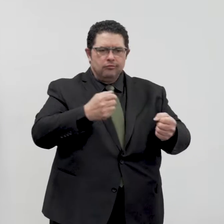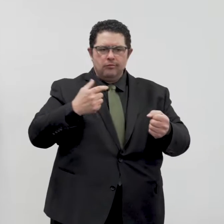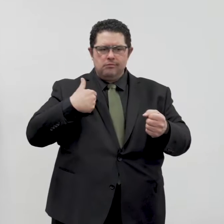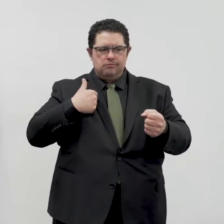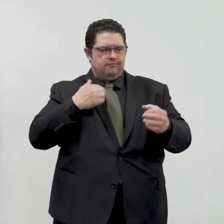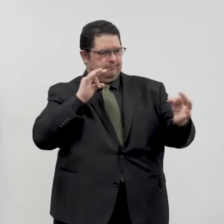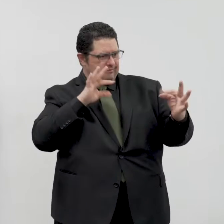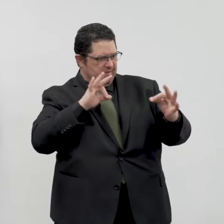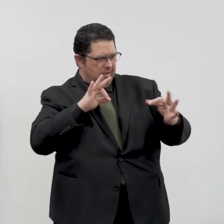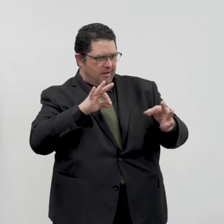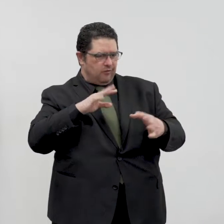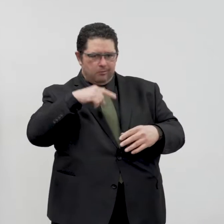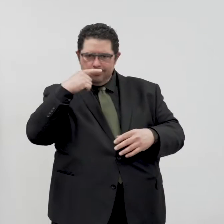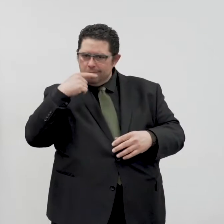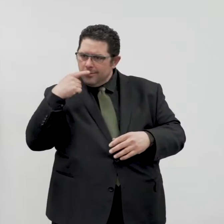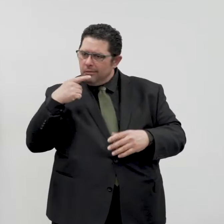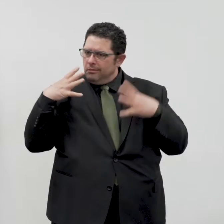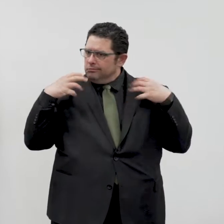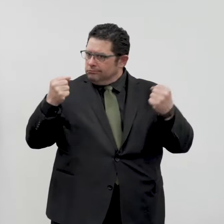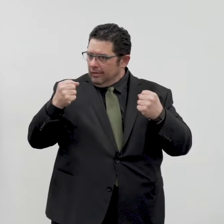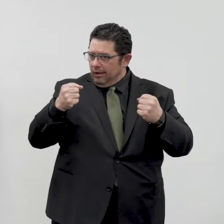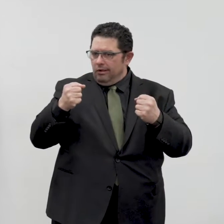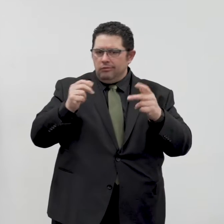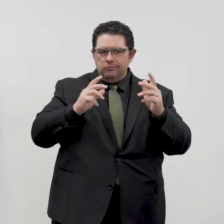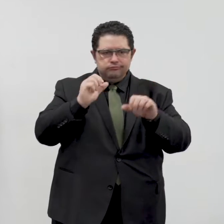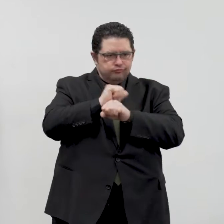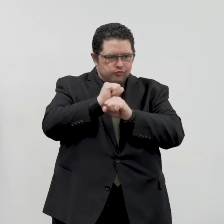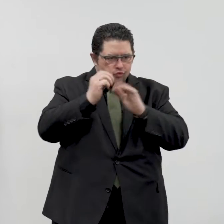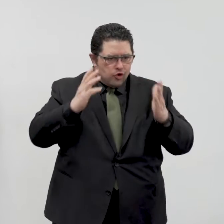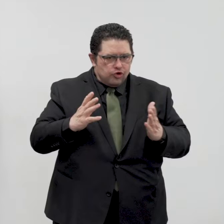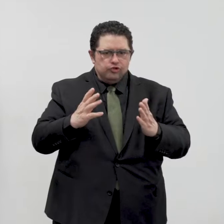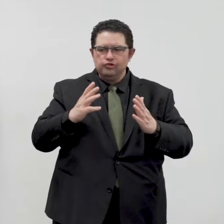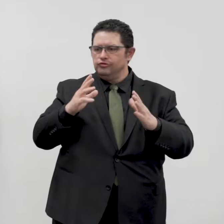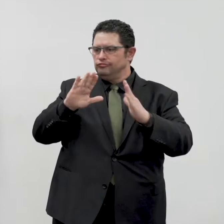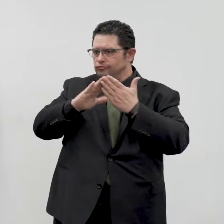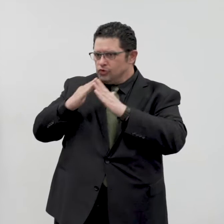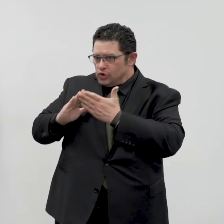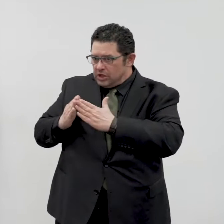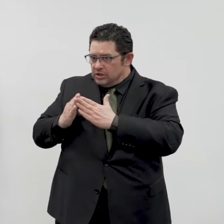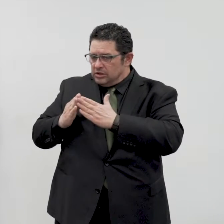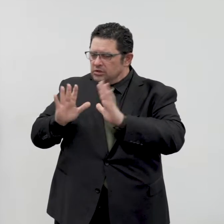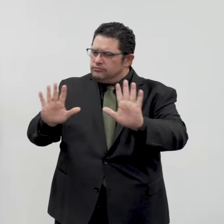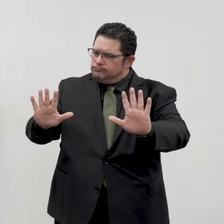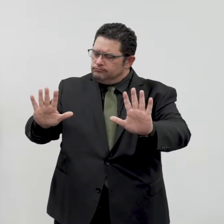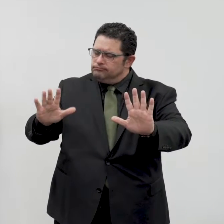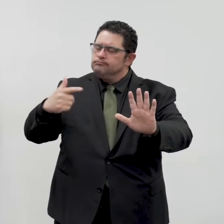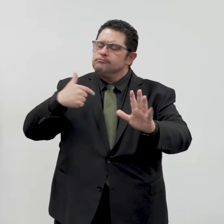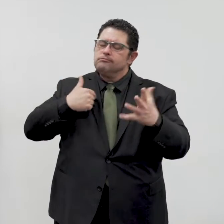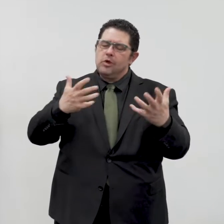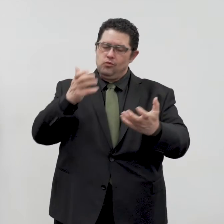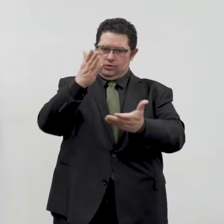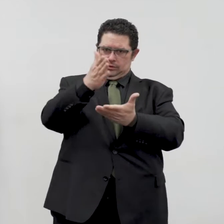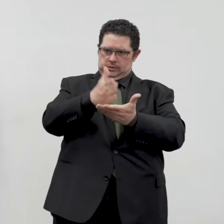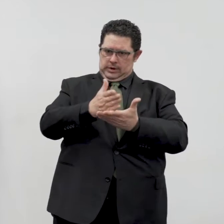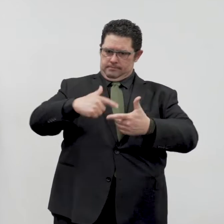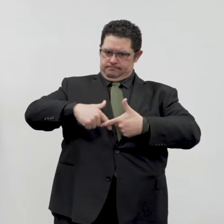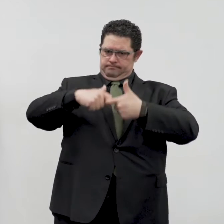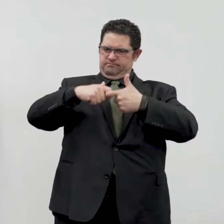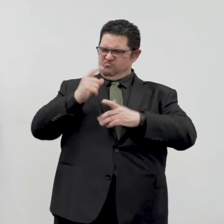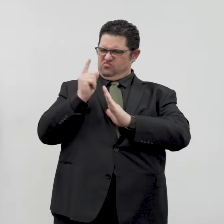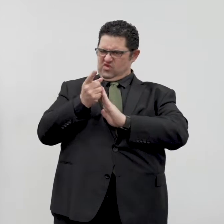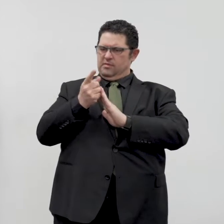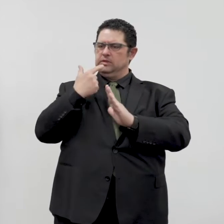public health officials and testing in the community. I do want to stop here for a minute and say thank you.